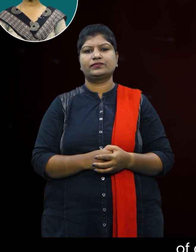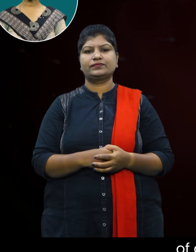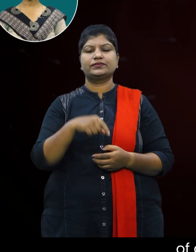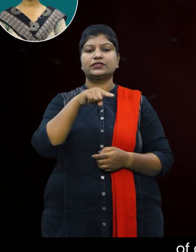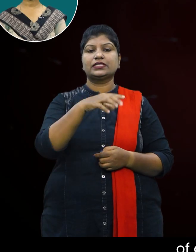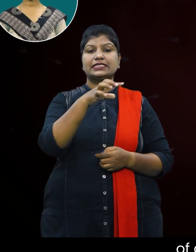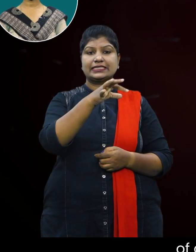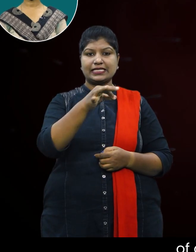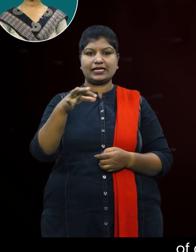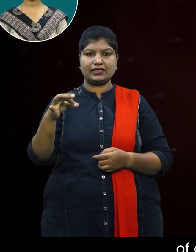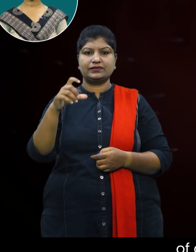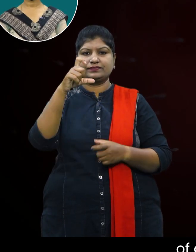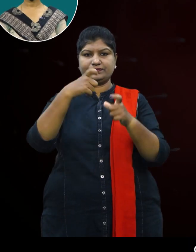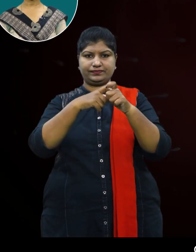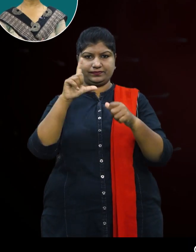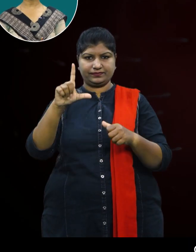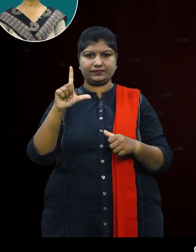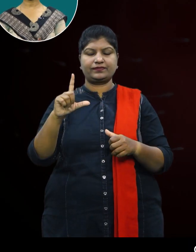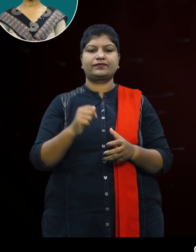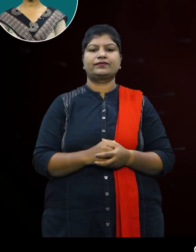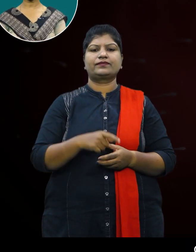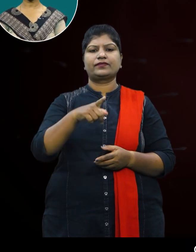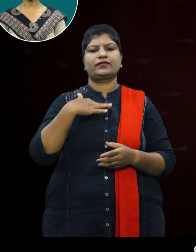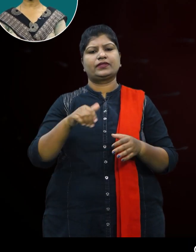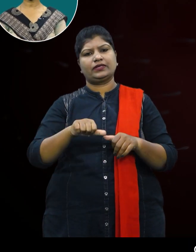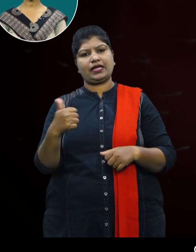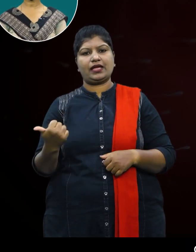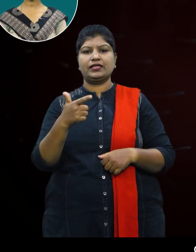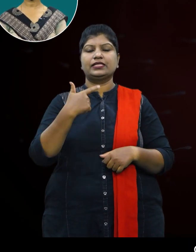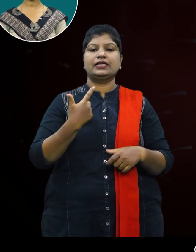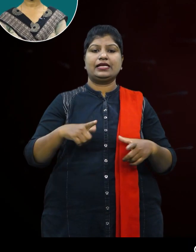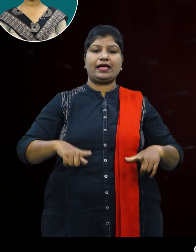of a cell, any other living part,